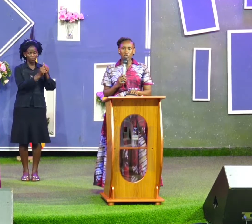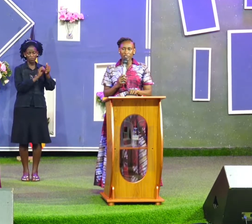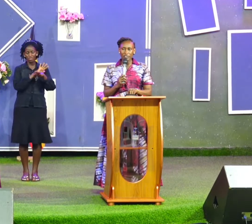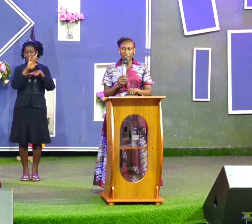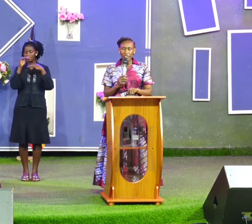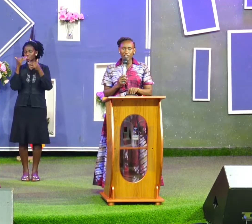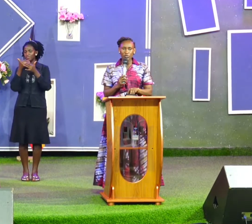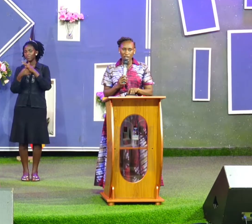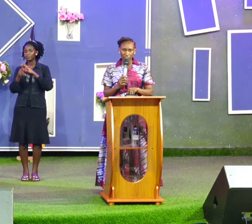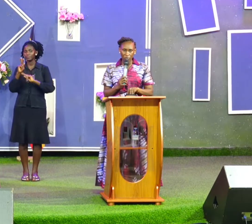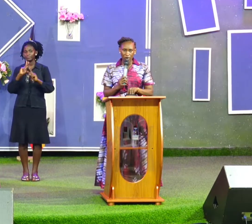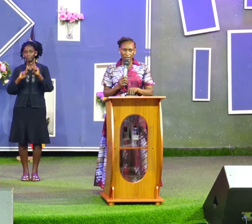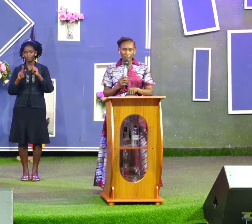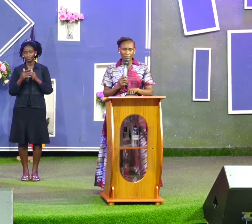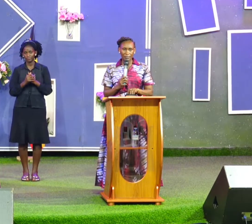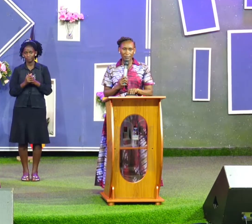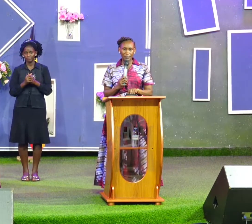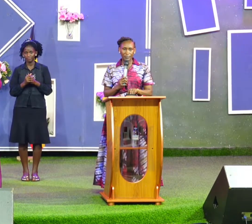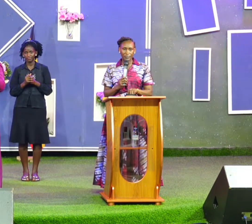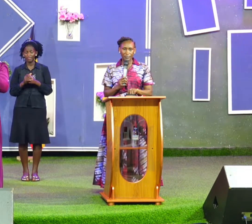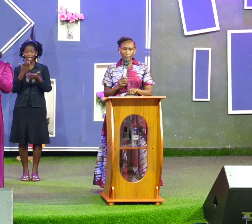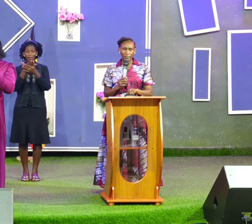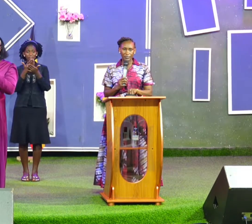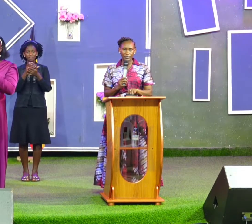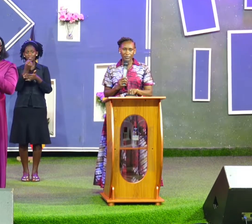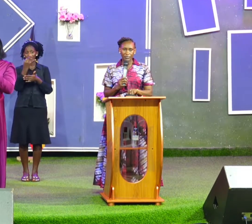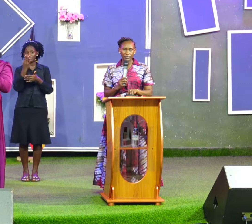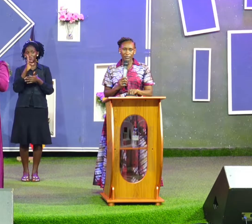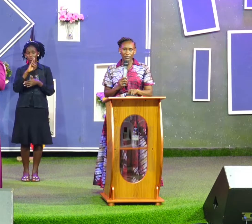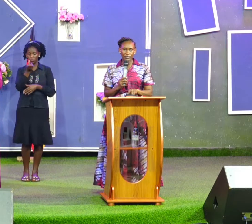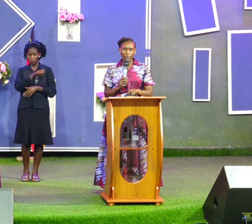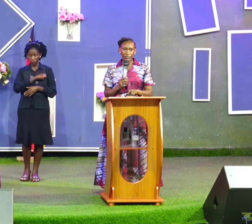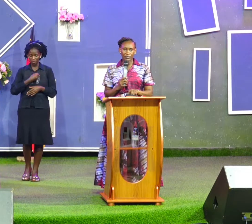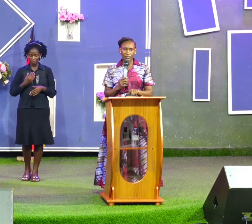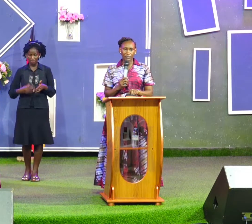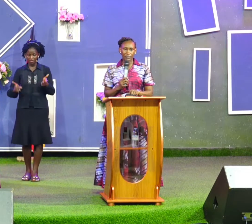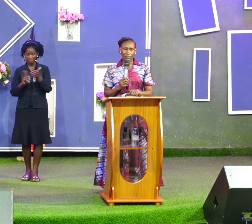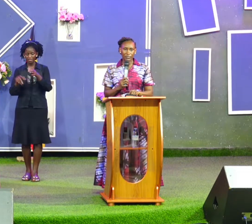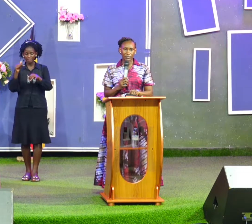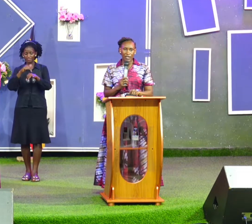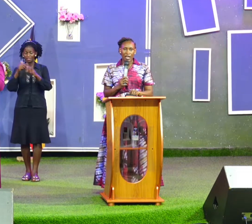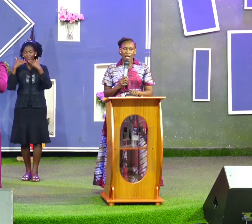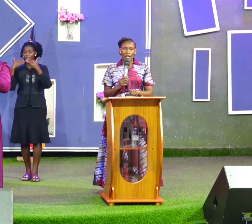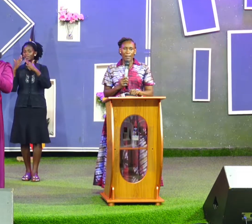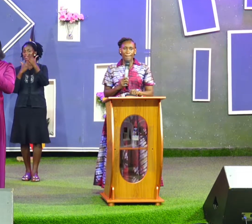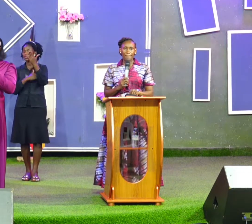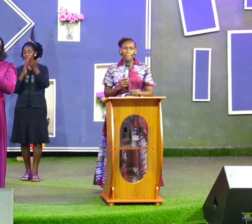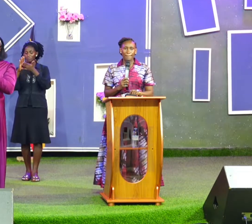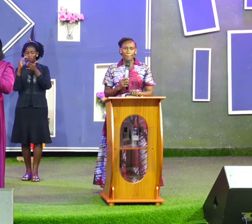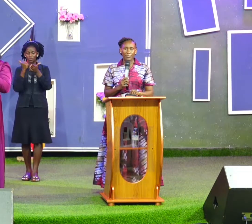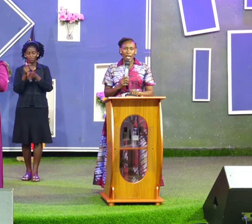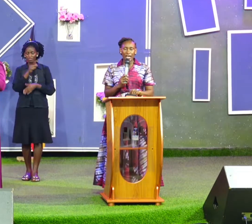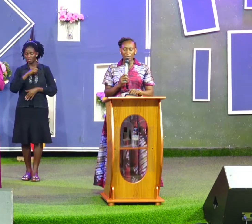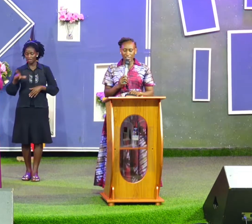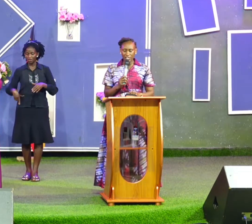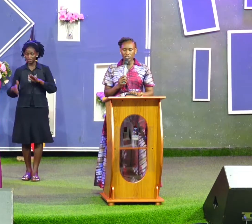It's not unto everyone. Nkwegayiridde bw'oba oli maama funayo akadde weebaze Katonda kubanga akufudde